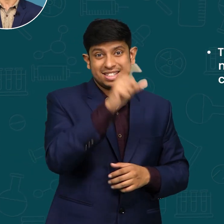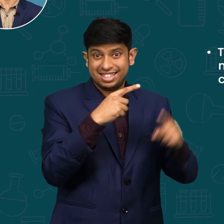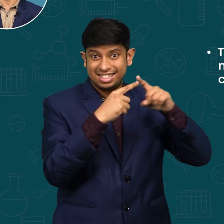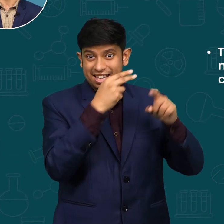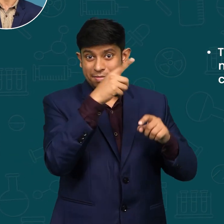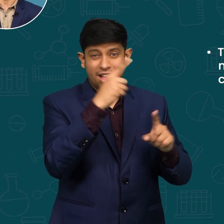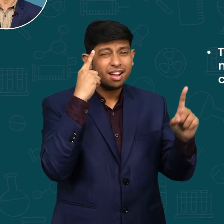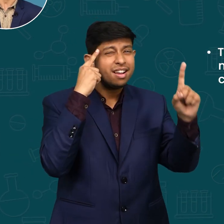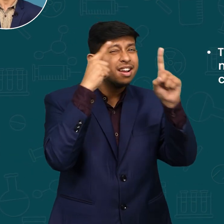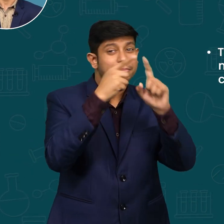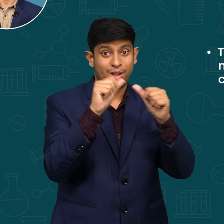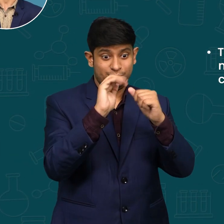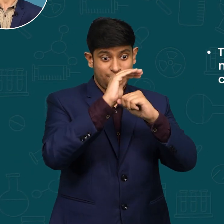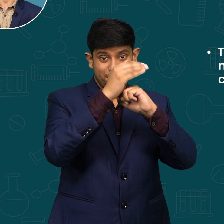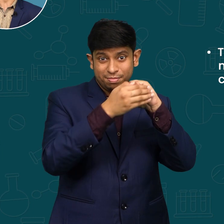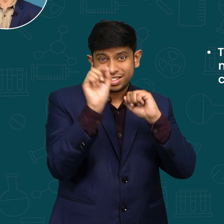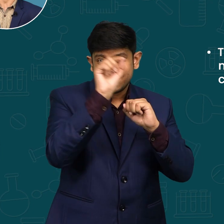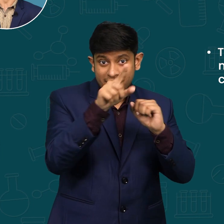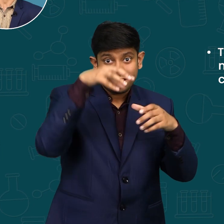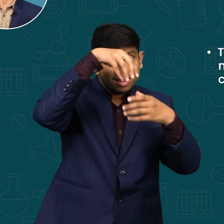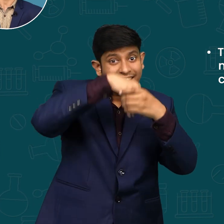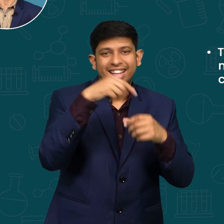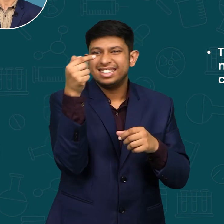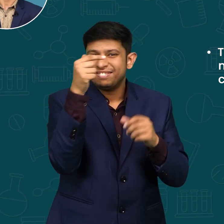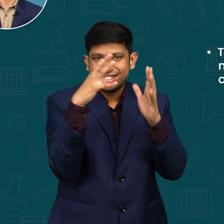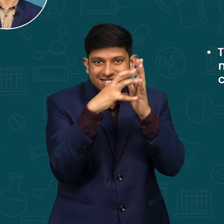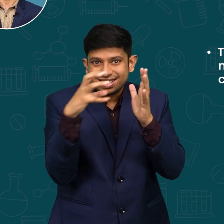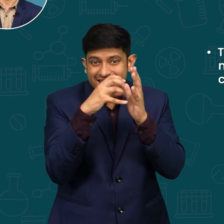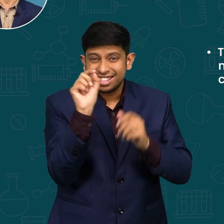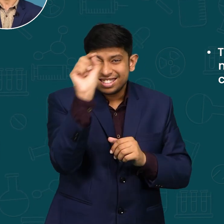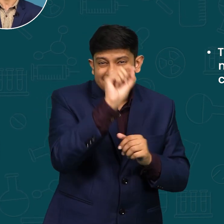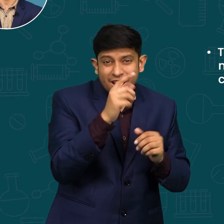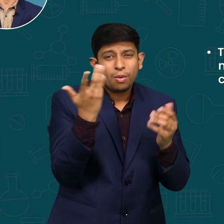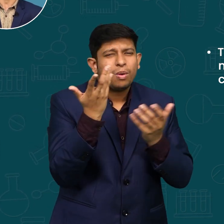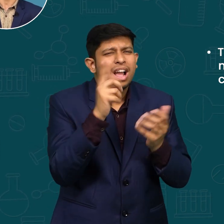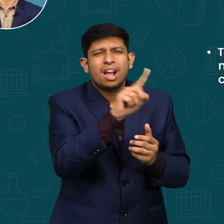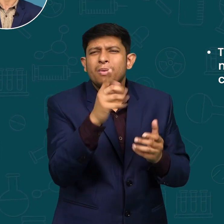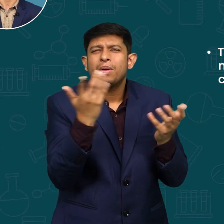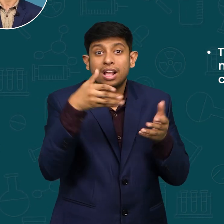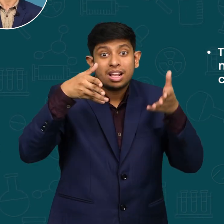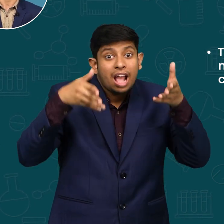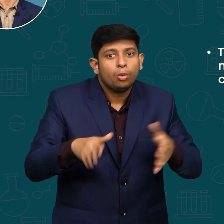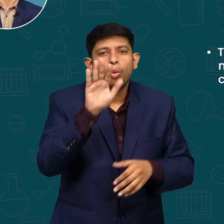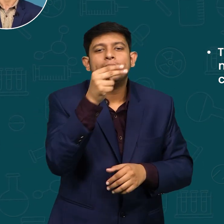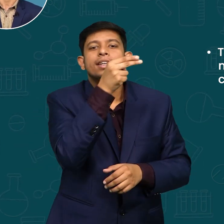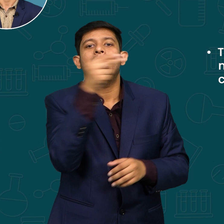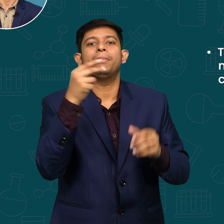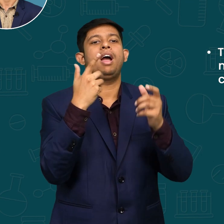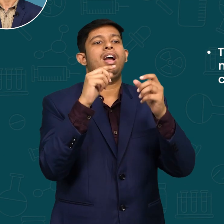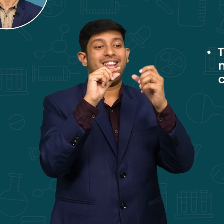Thomson determined that atoms contain negatively charged particles which are now called electrons.